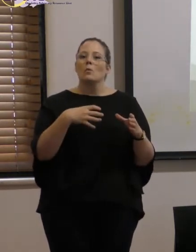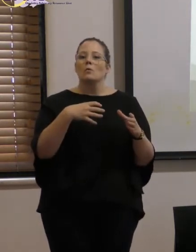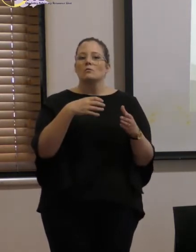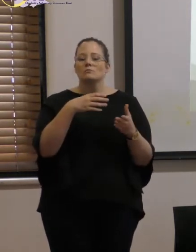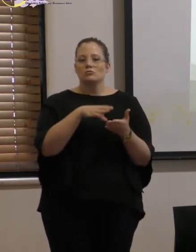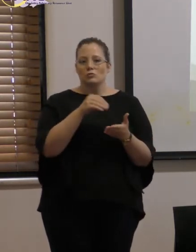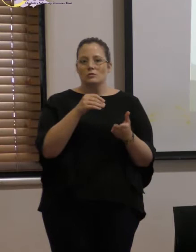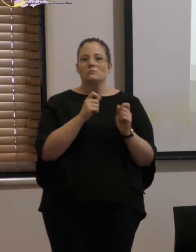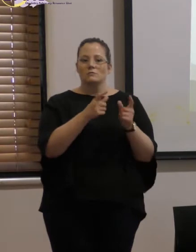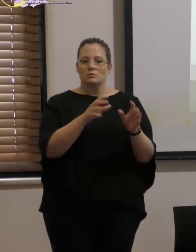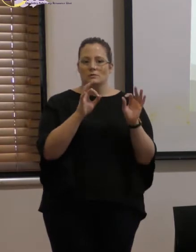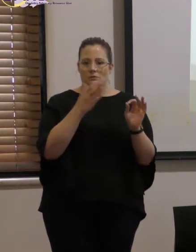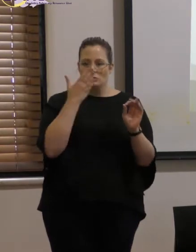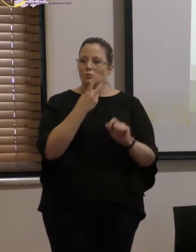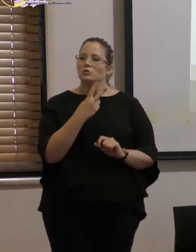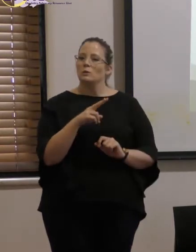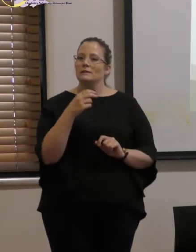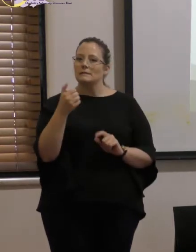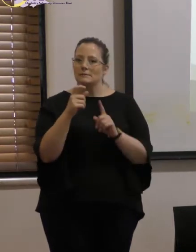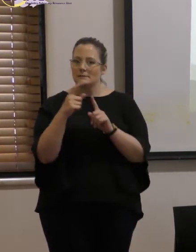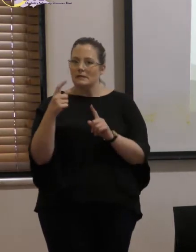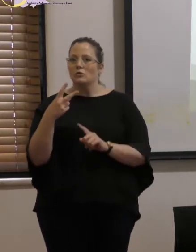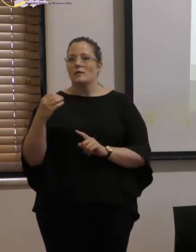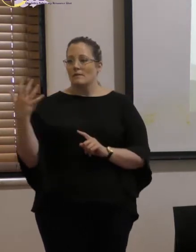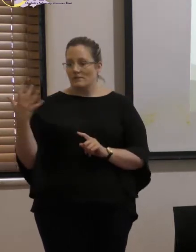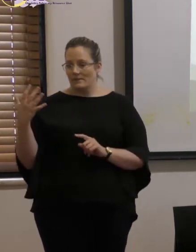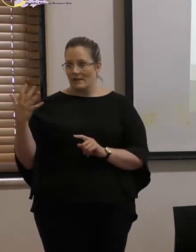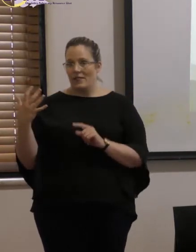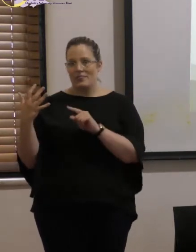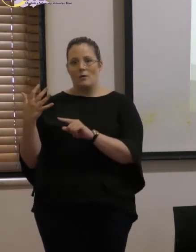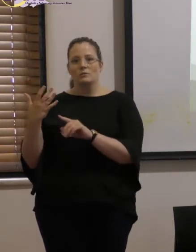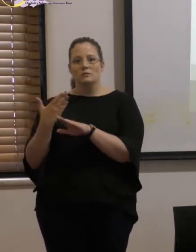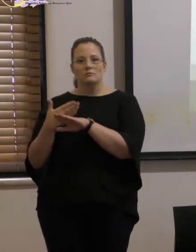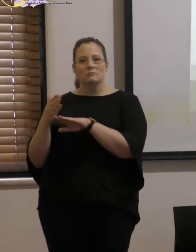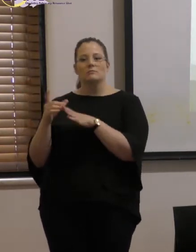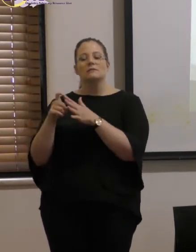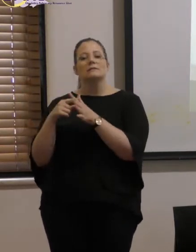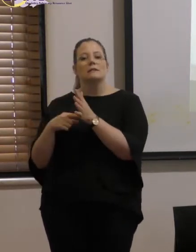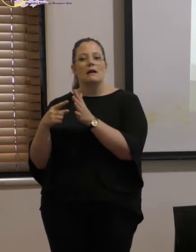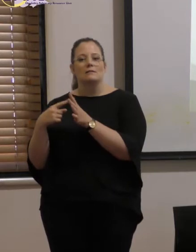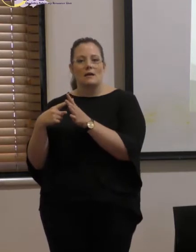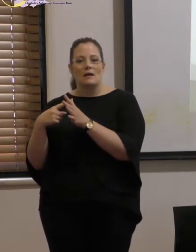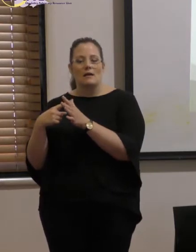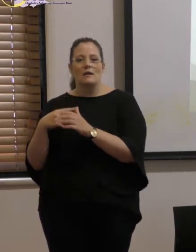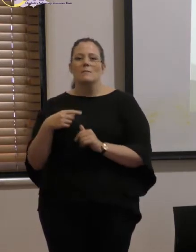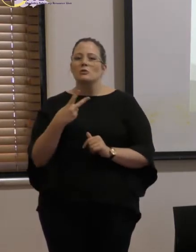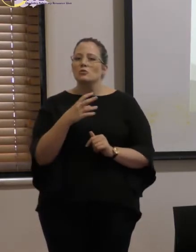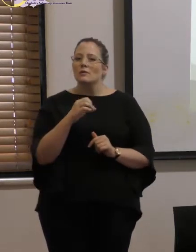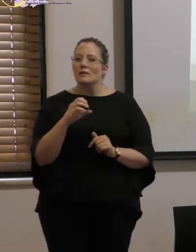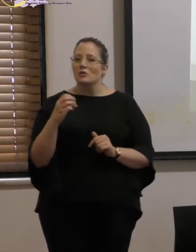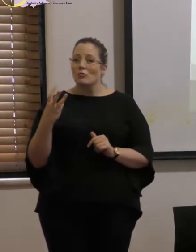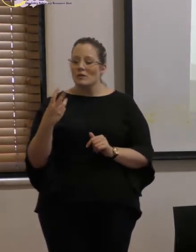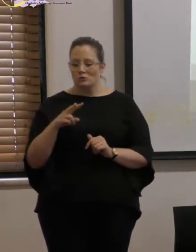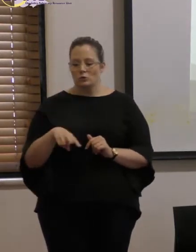was 26% in 2015, which is the latest data that we have, but in 2003 it was